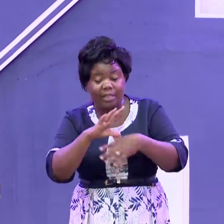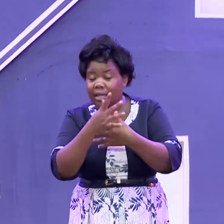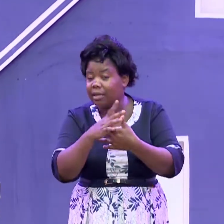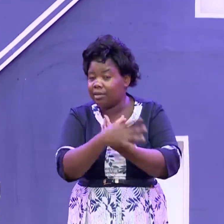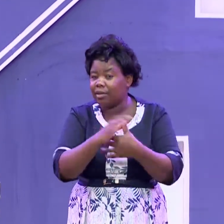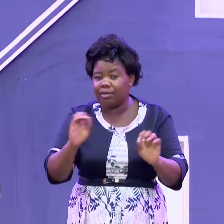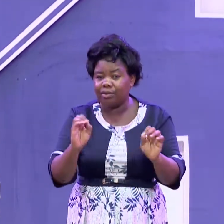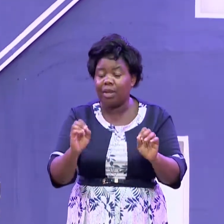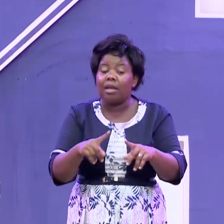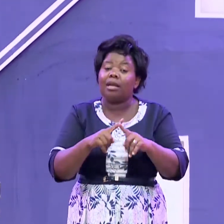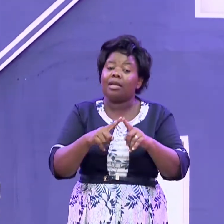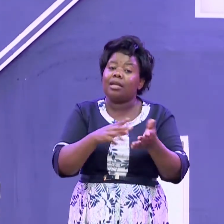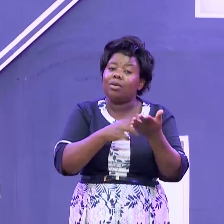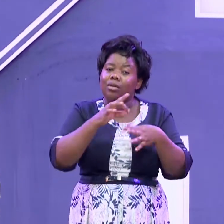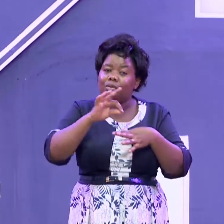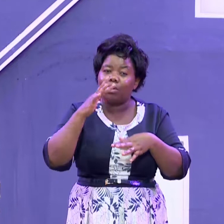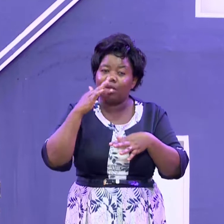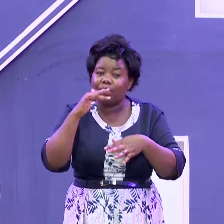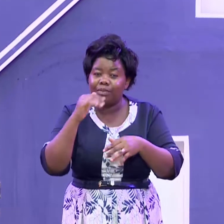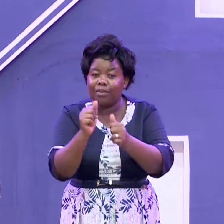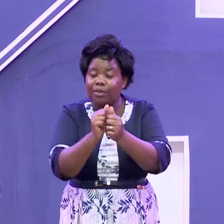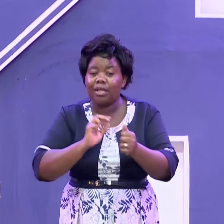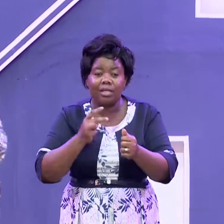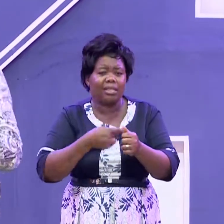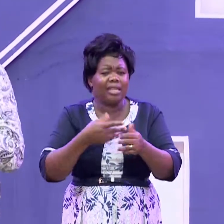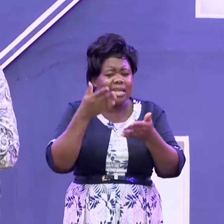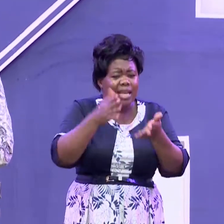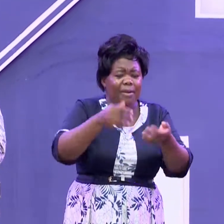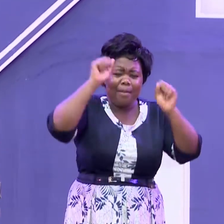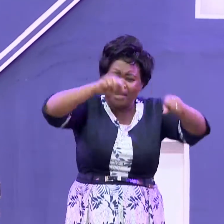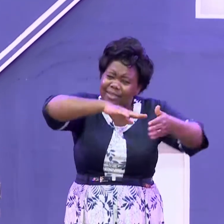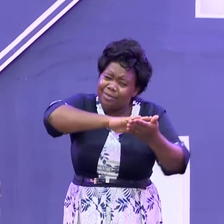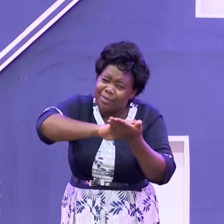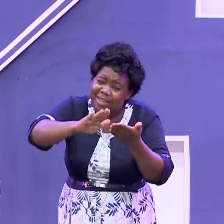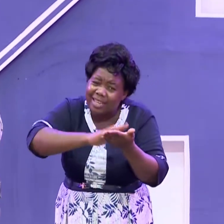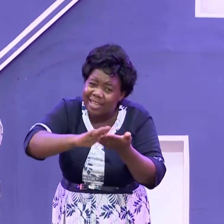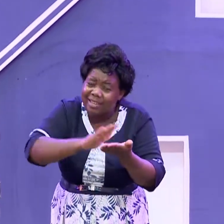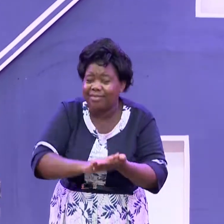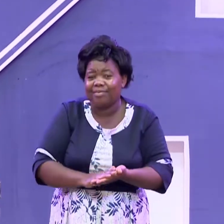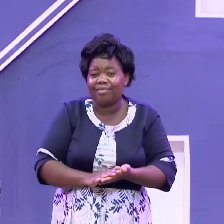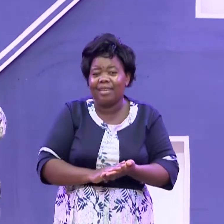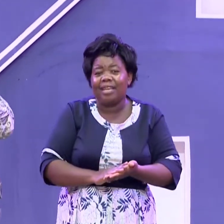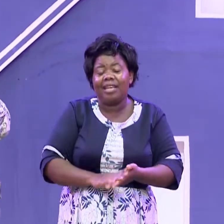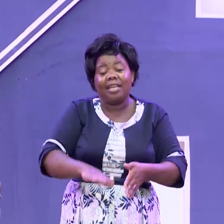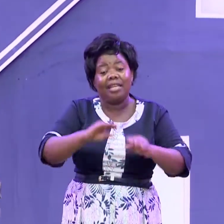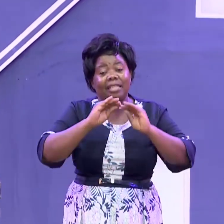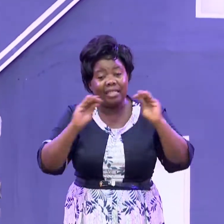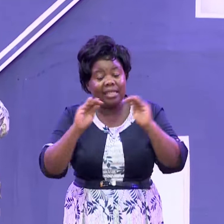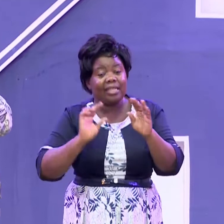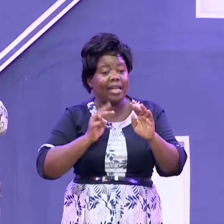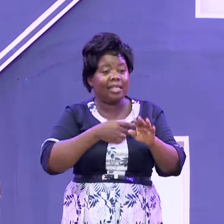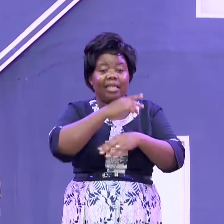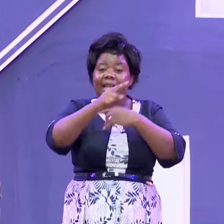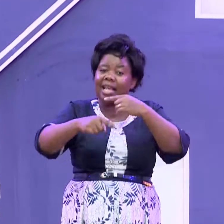side. Yagenda atubuulira. He's the one who tells us. Tieno basonyiwa. That here they forgive. Abatubuulira bulunaku. He tells us